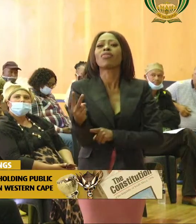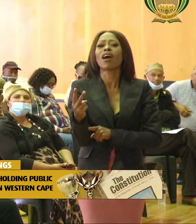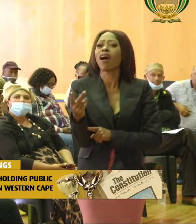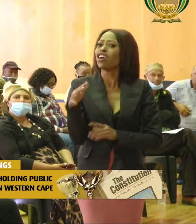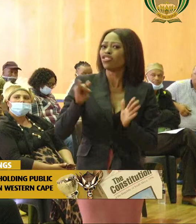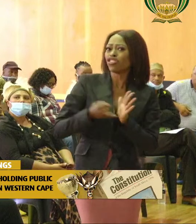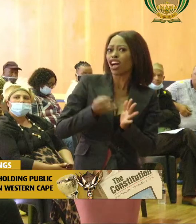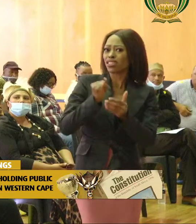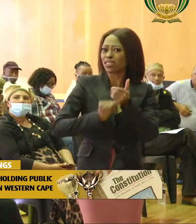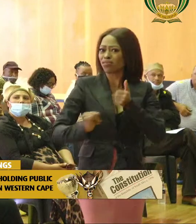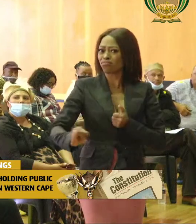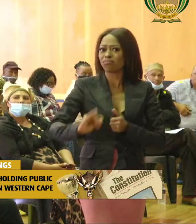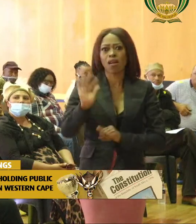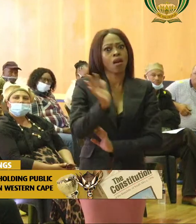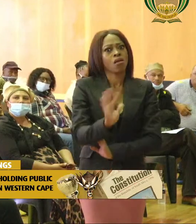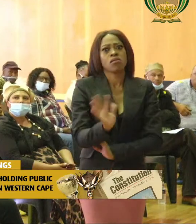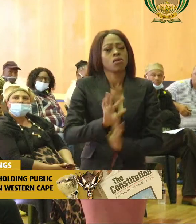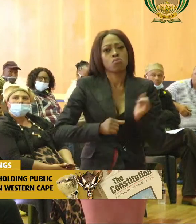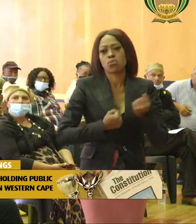bangangeni njengonomgogwana.